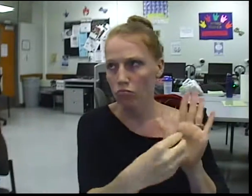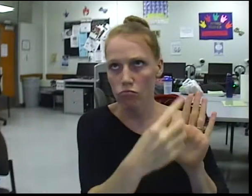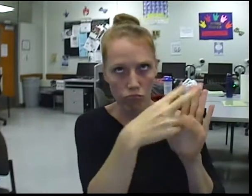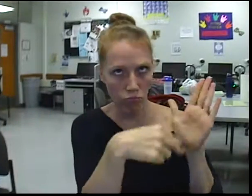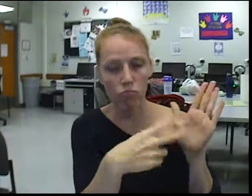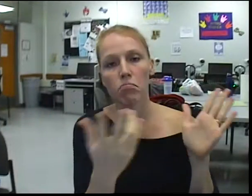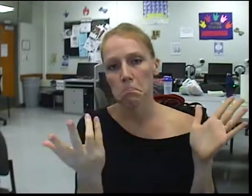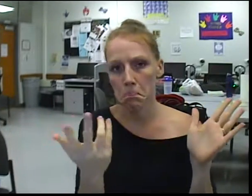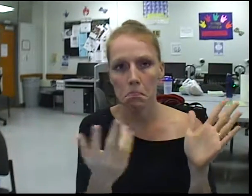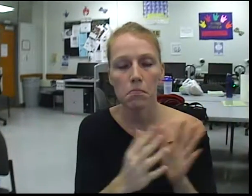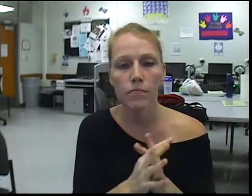Next one.